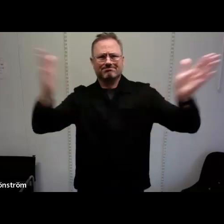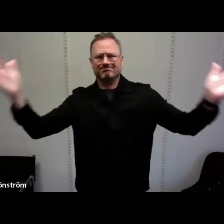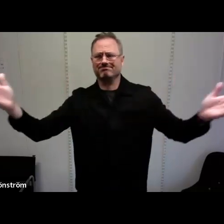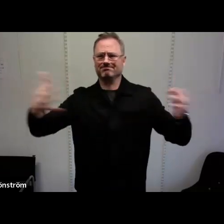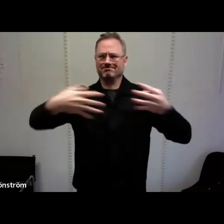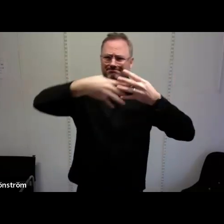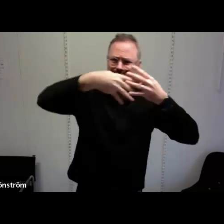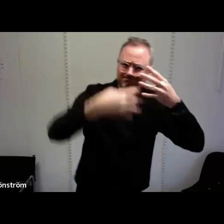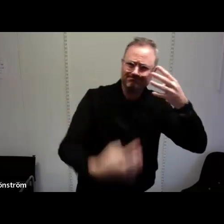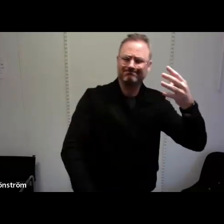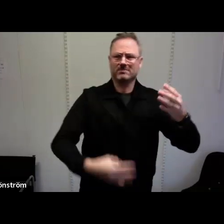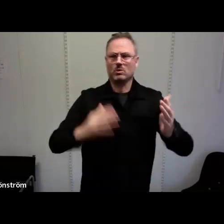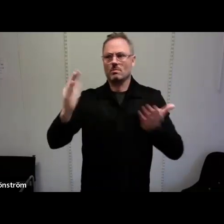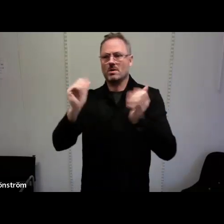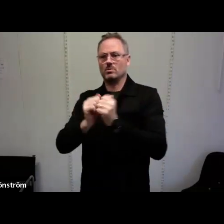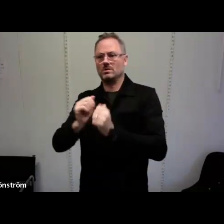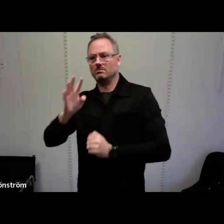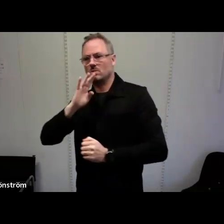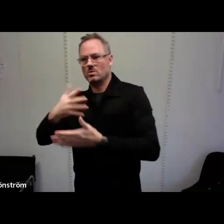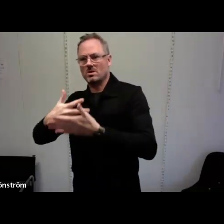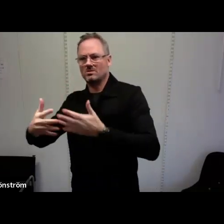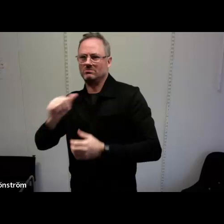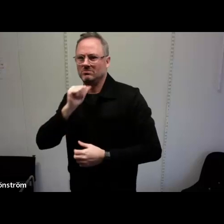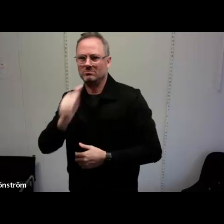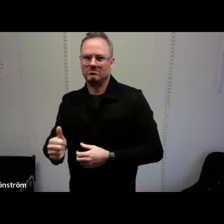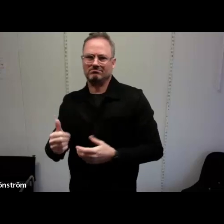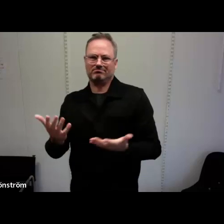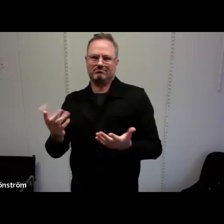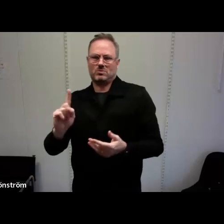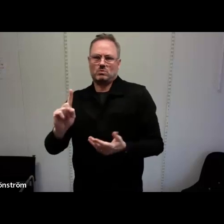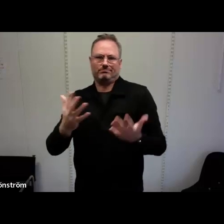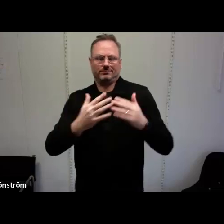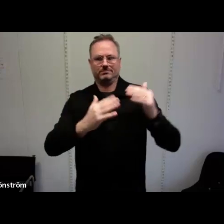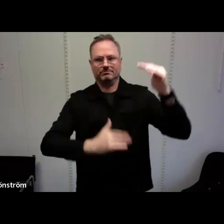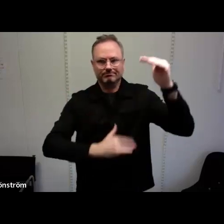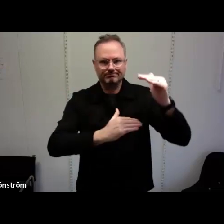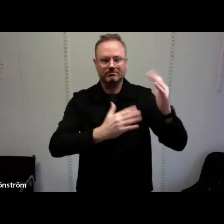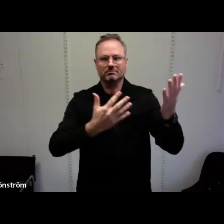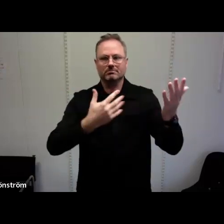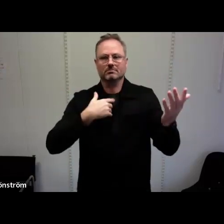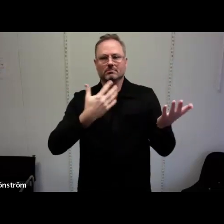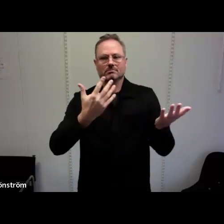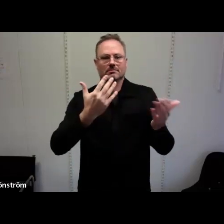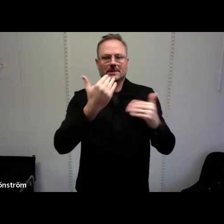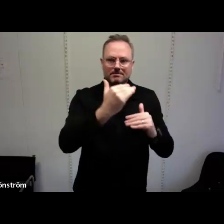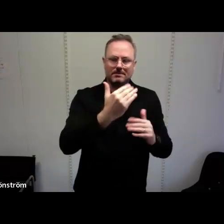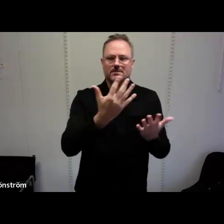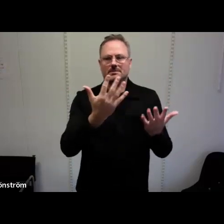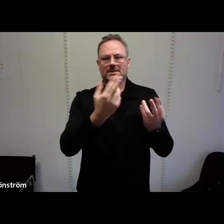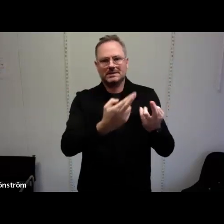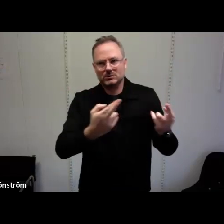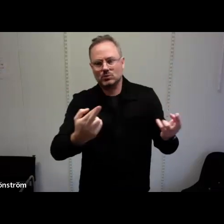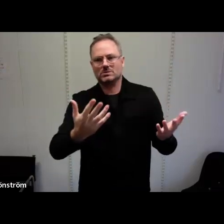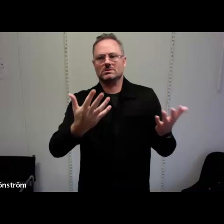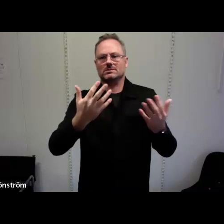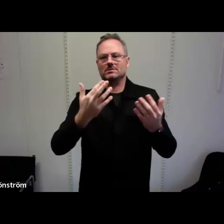sign language research is quite broad. There's a lot of things that have been looked at that have not been looked at yet within sign language research that